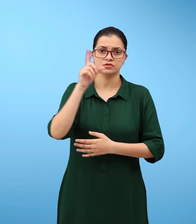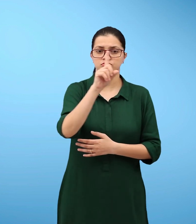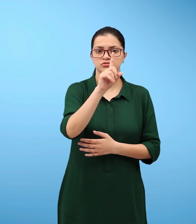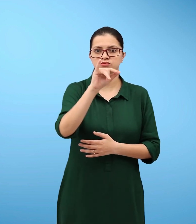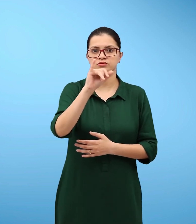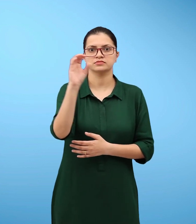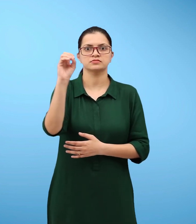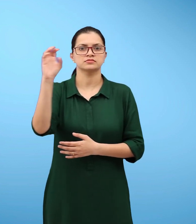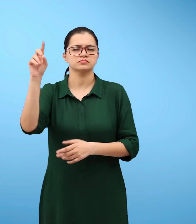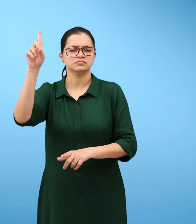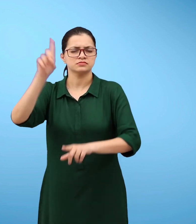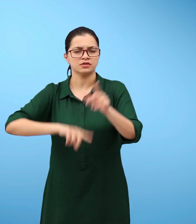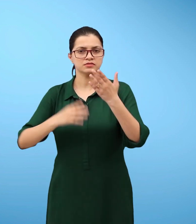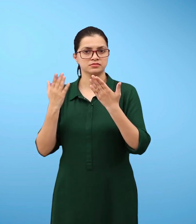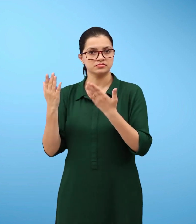1,600 years ago.